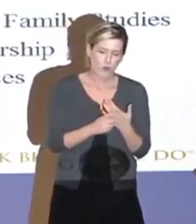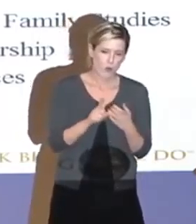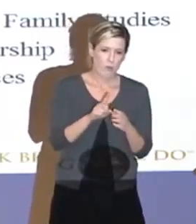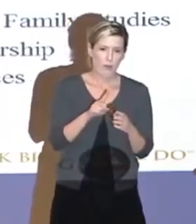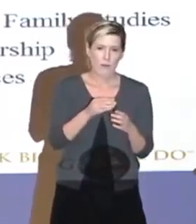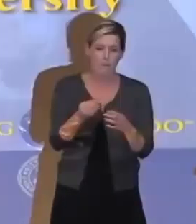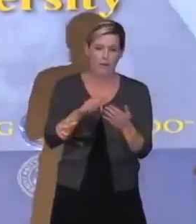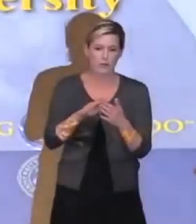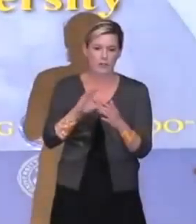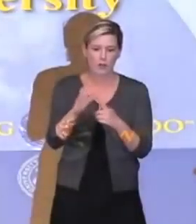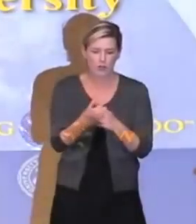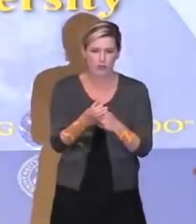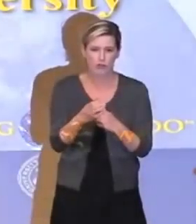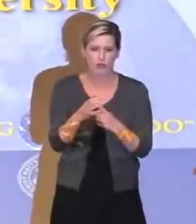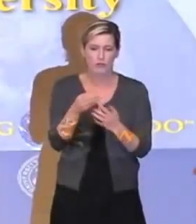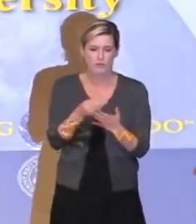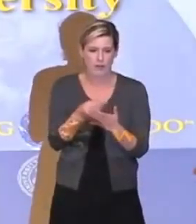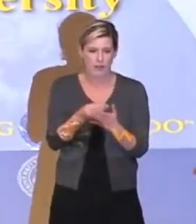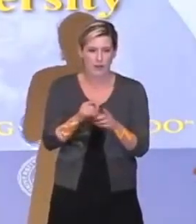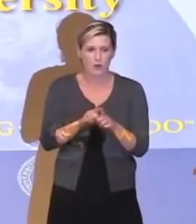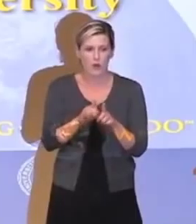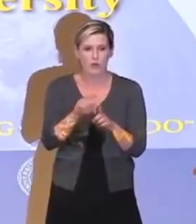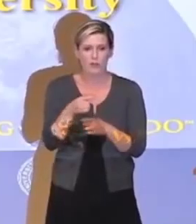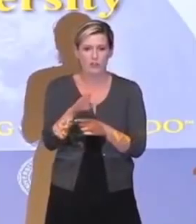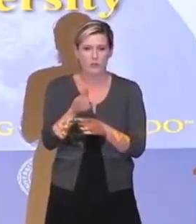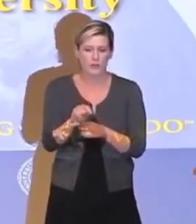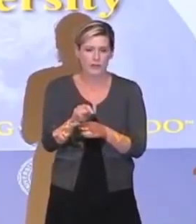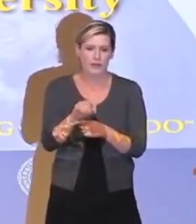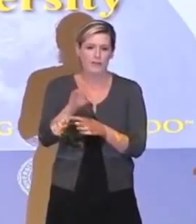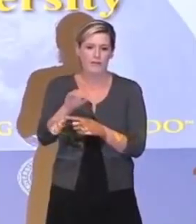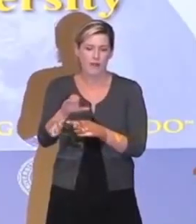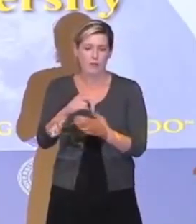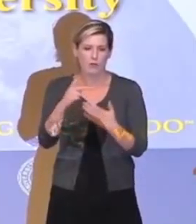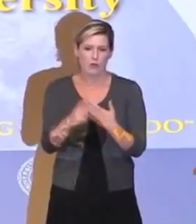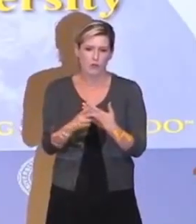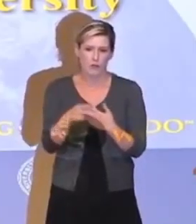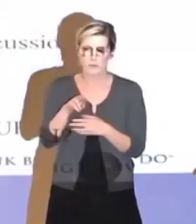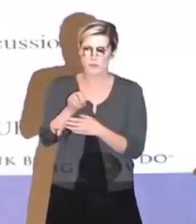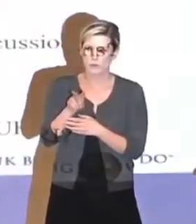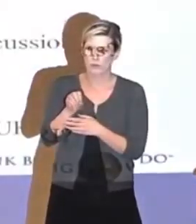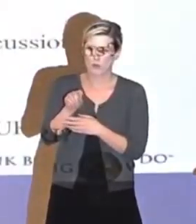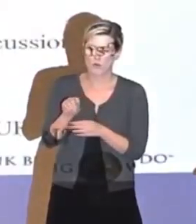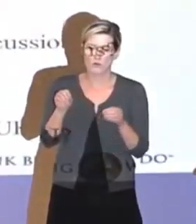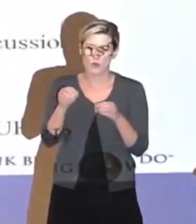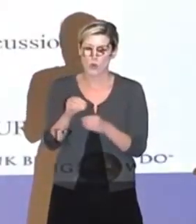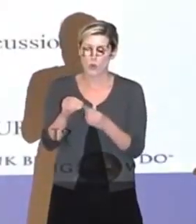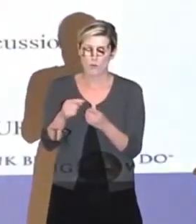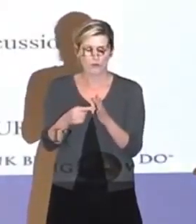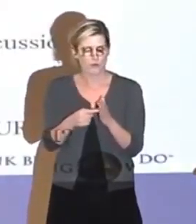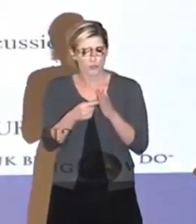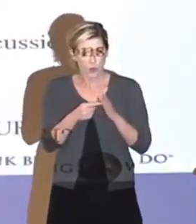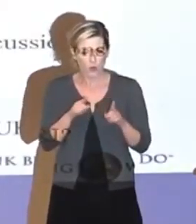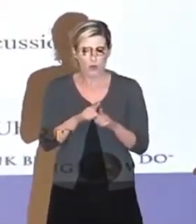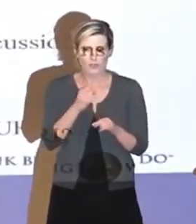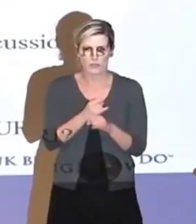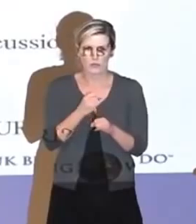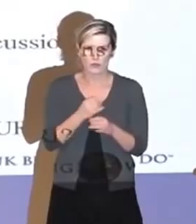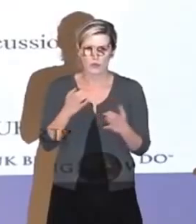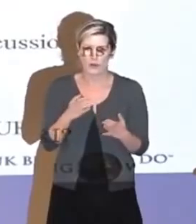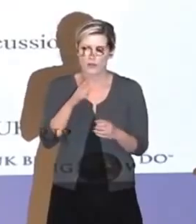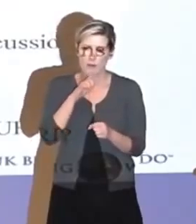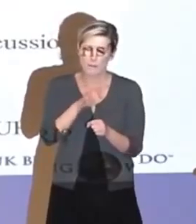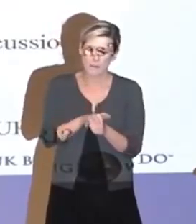Multicultural Enhancement Fund and the LGBT Faculty Fellows Program. The Provost's Office has really shown us as an institution that they're